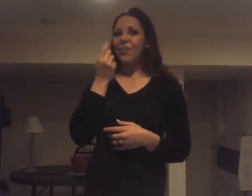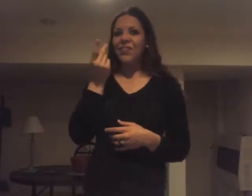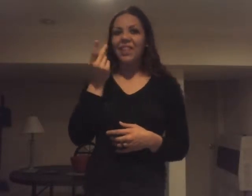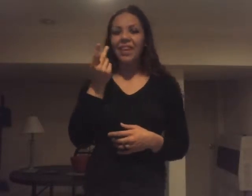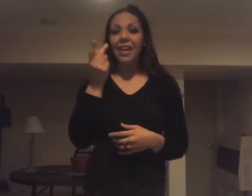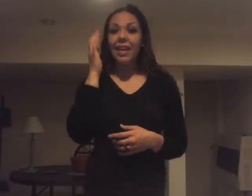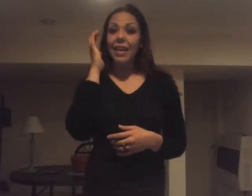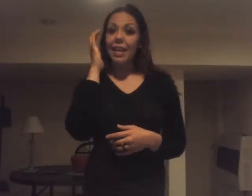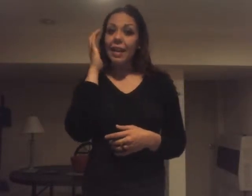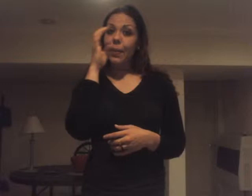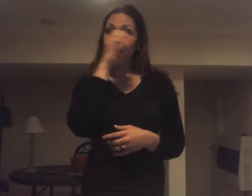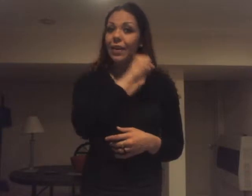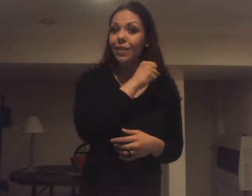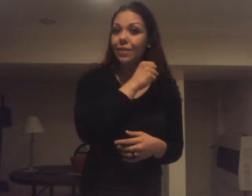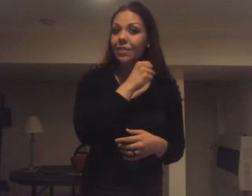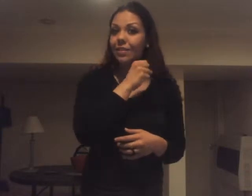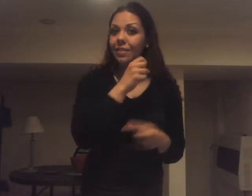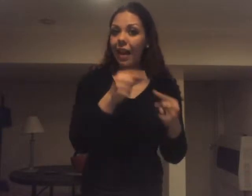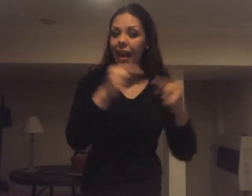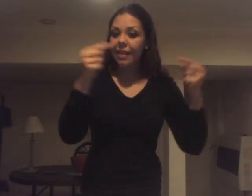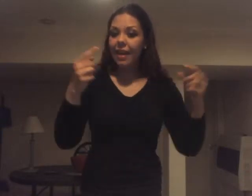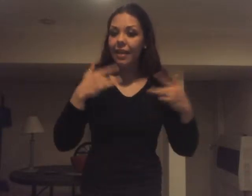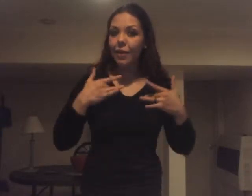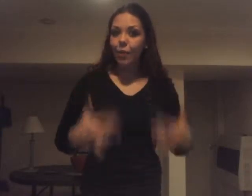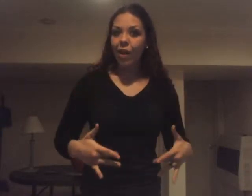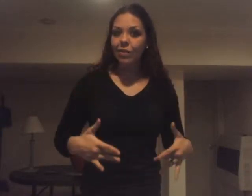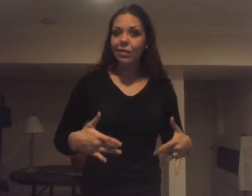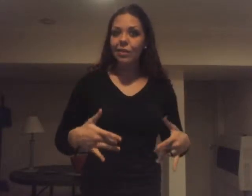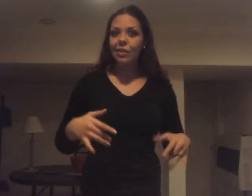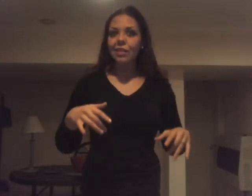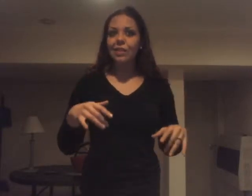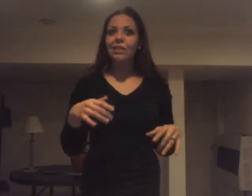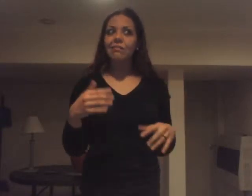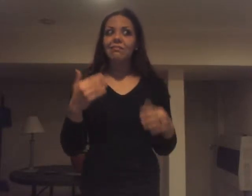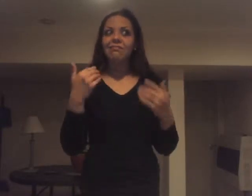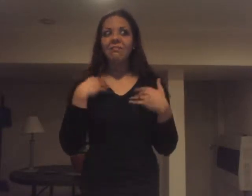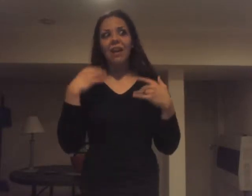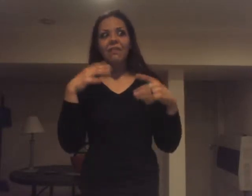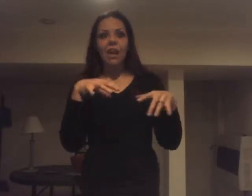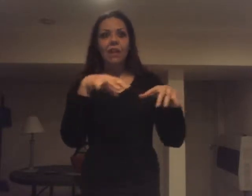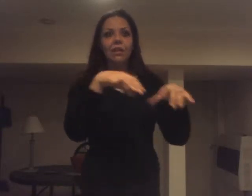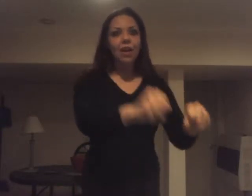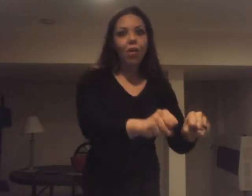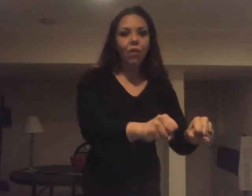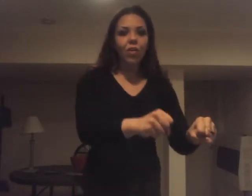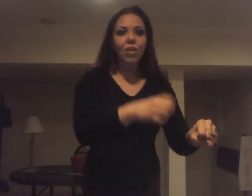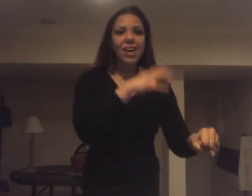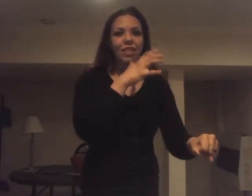that antidepressants have taken over as mother's little helper.